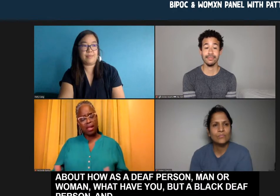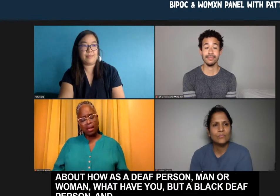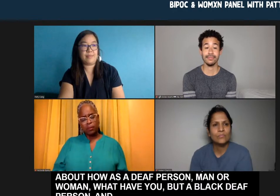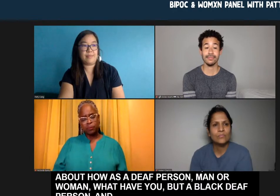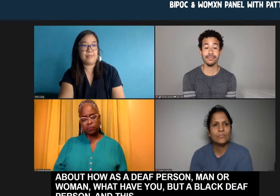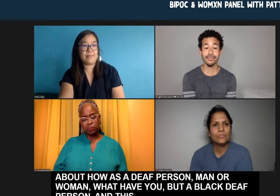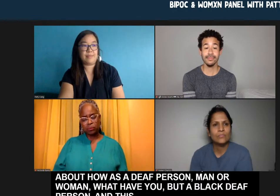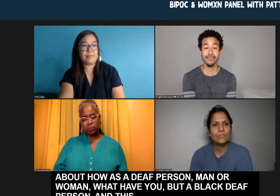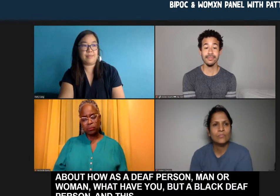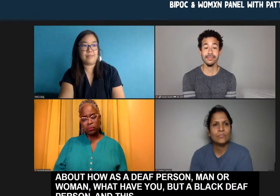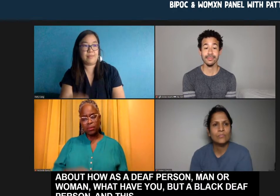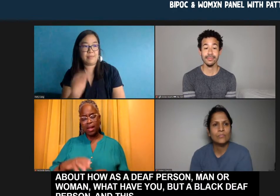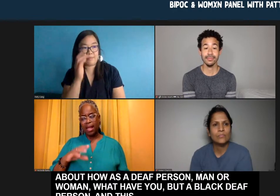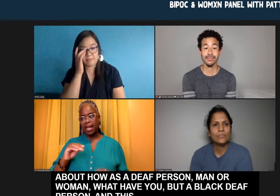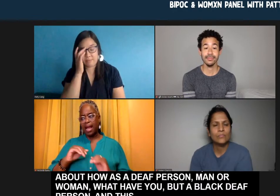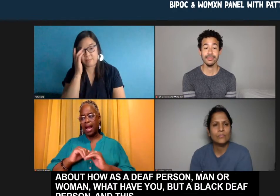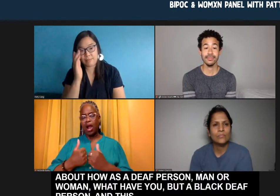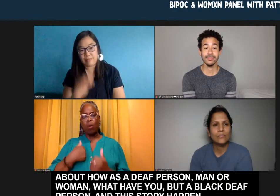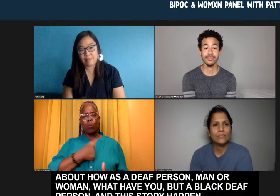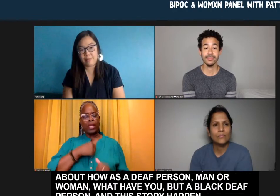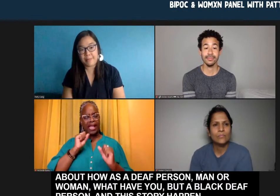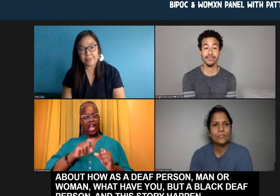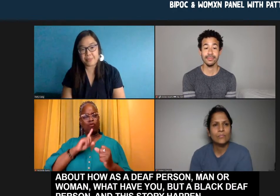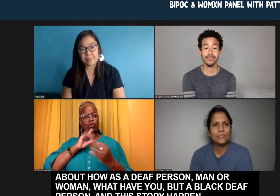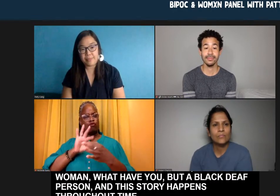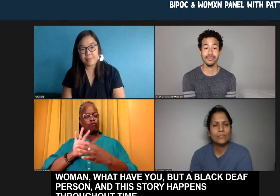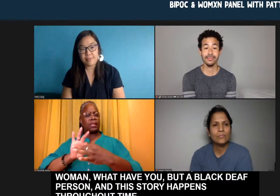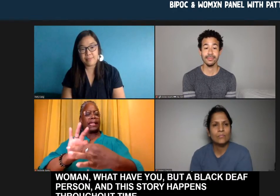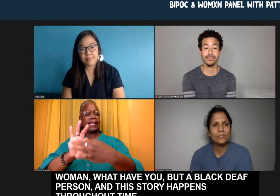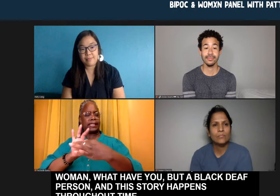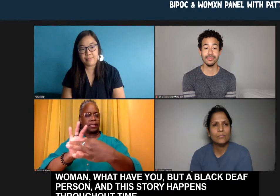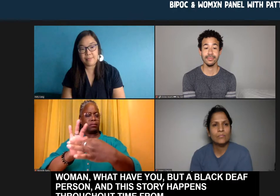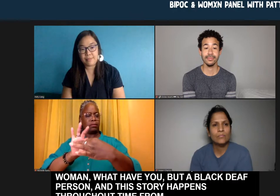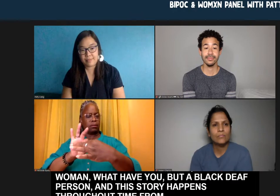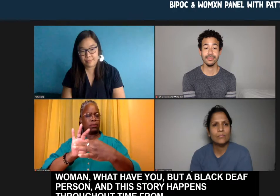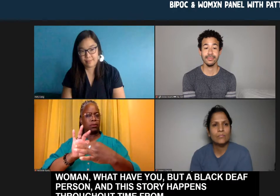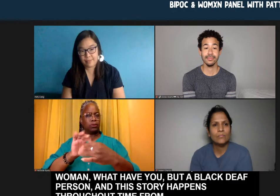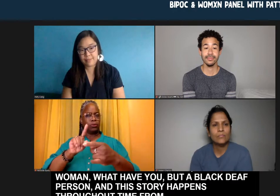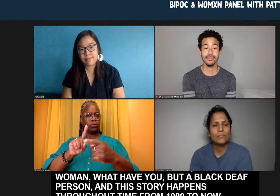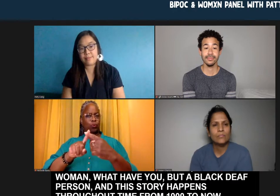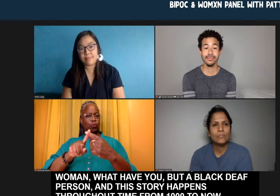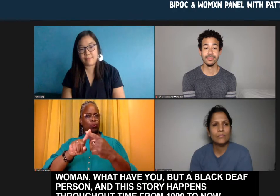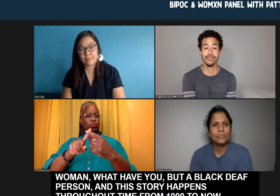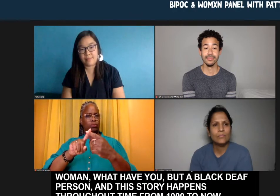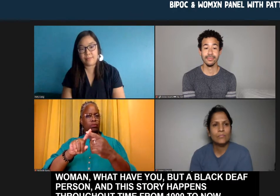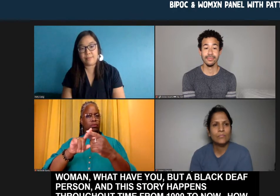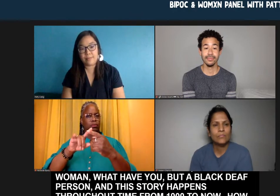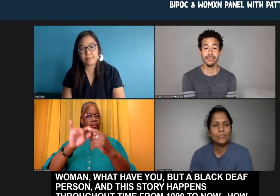happens throughout time, from 1900 to now, and how we can relate